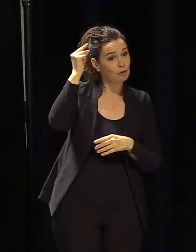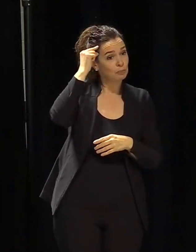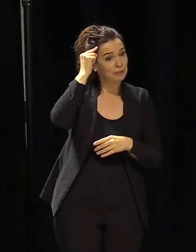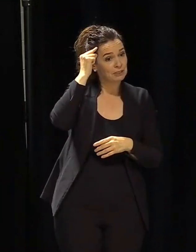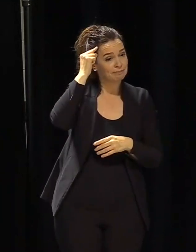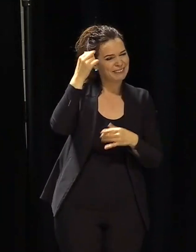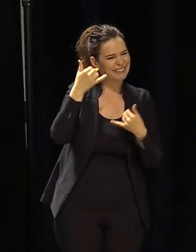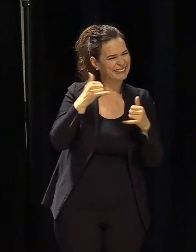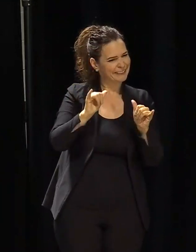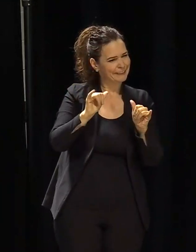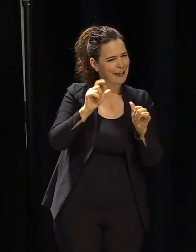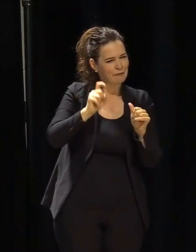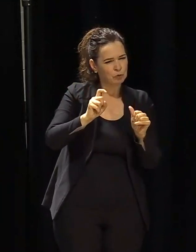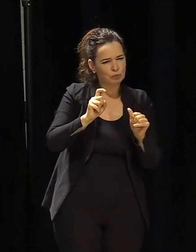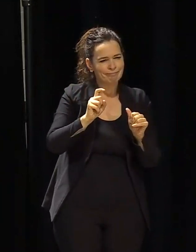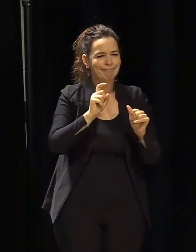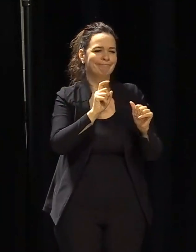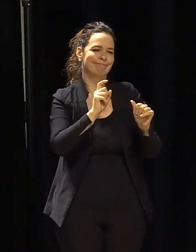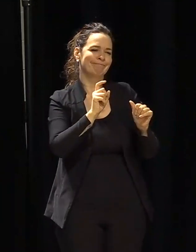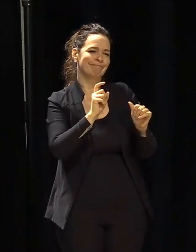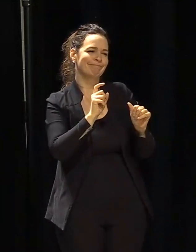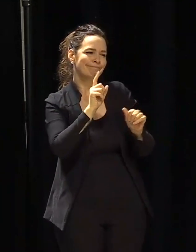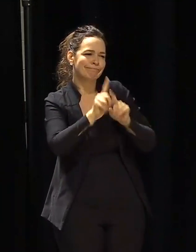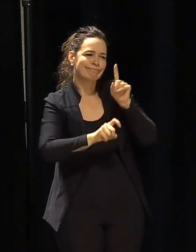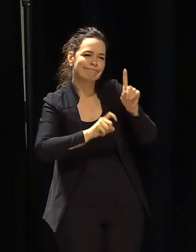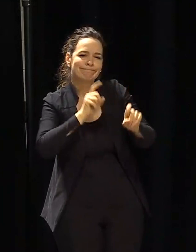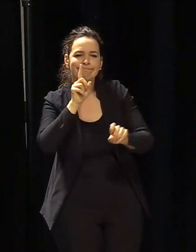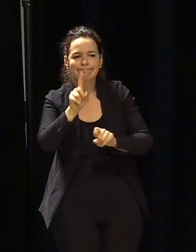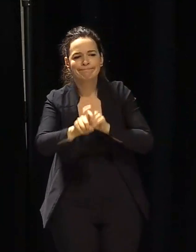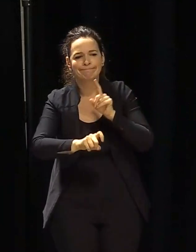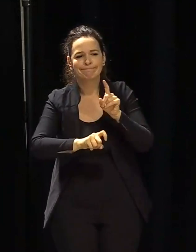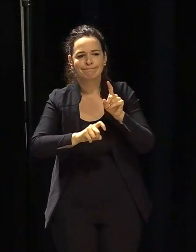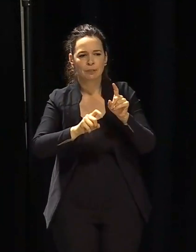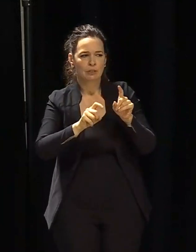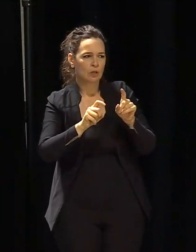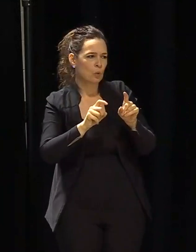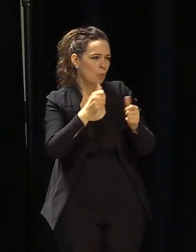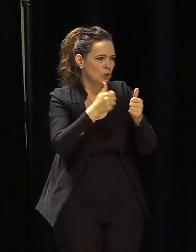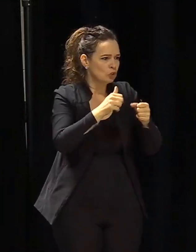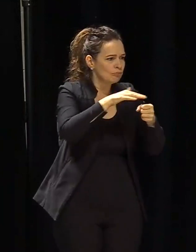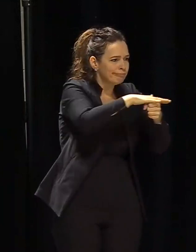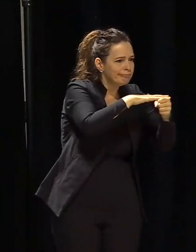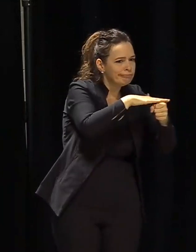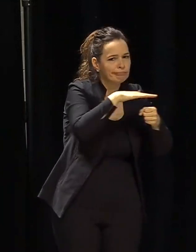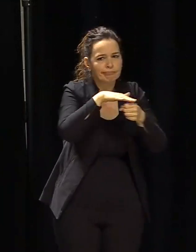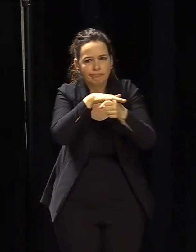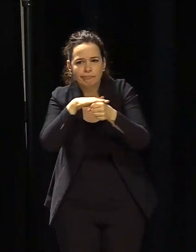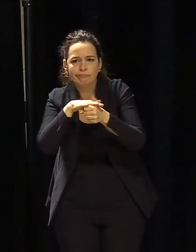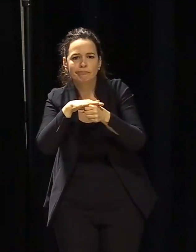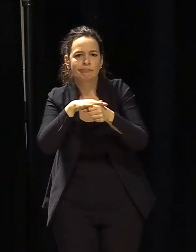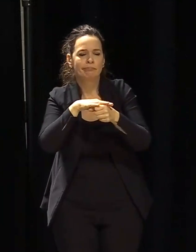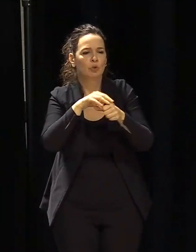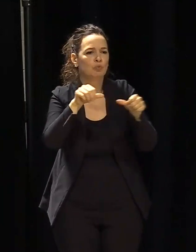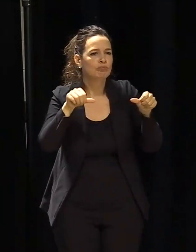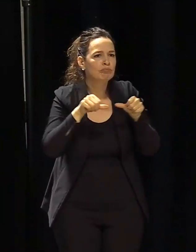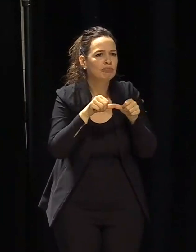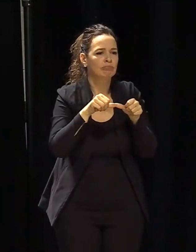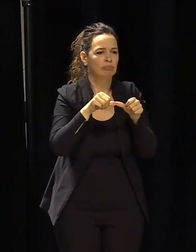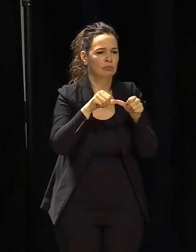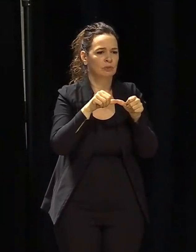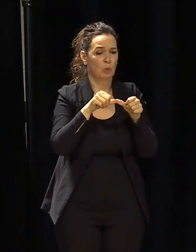so we can box in this virus and find the virus. We're increasing testing capacity each week. We continue to do